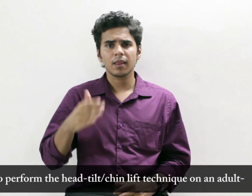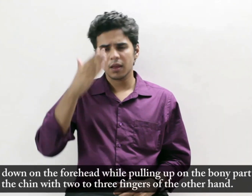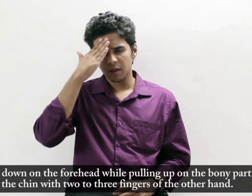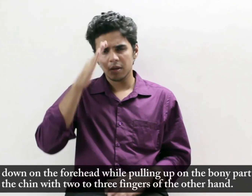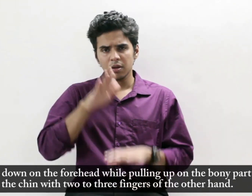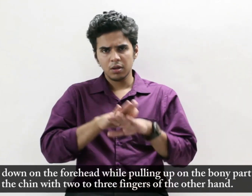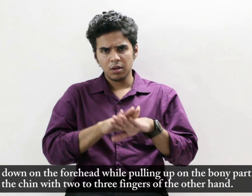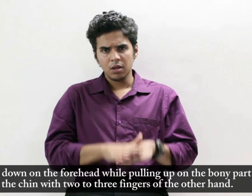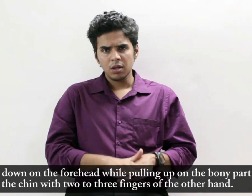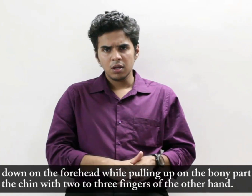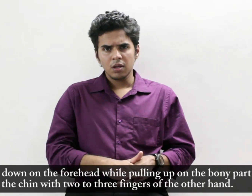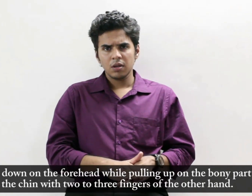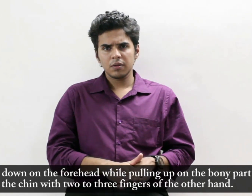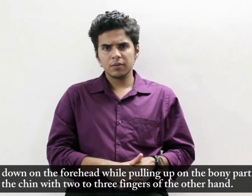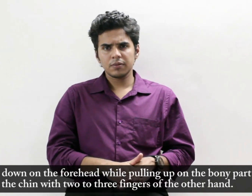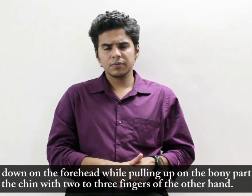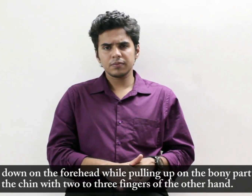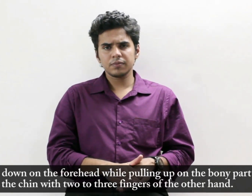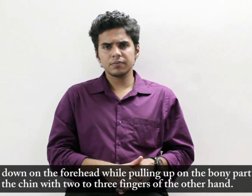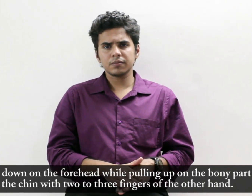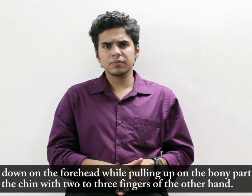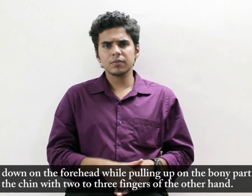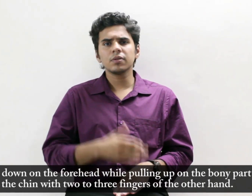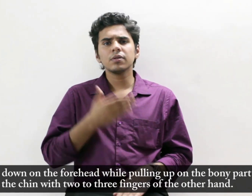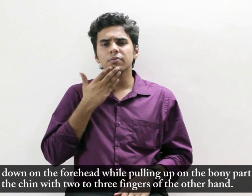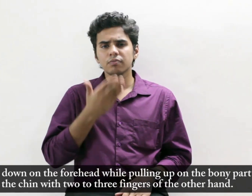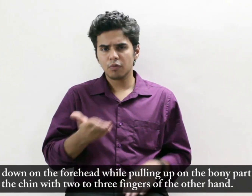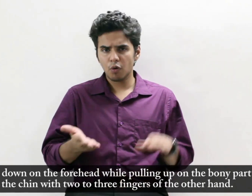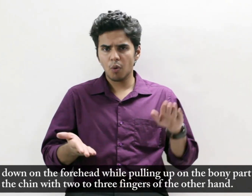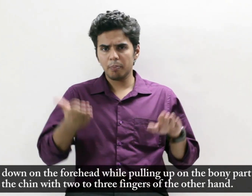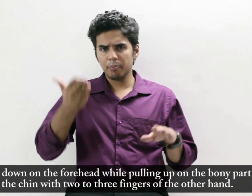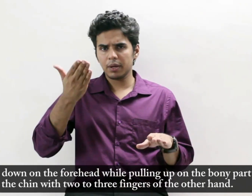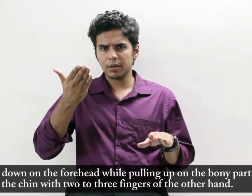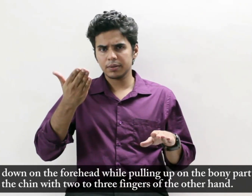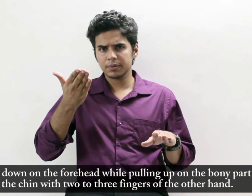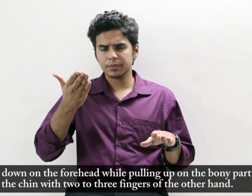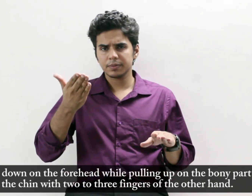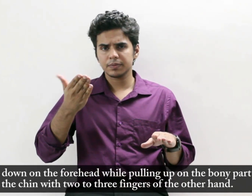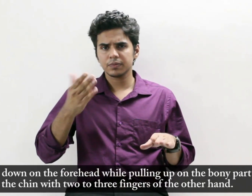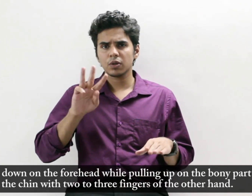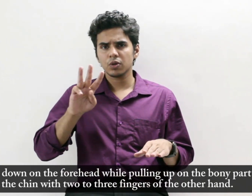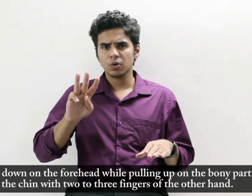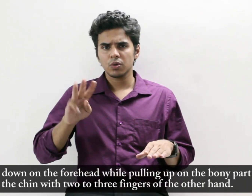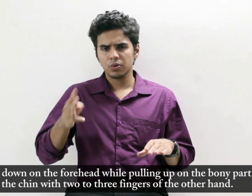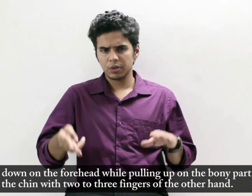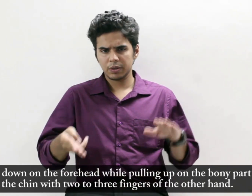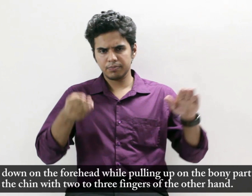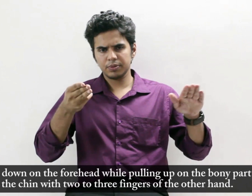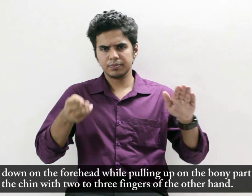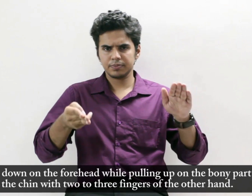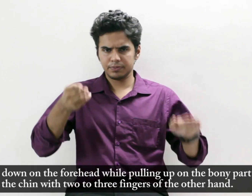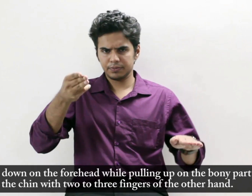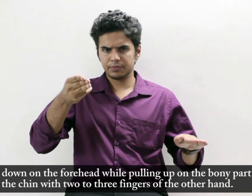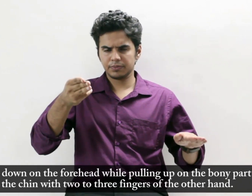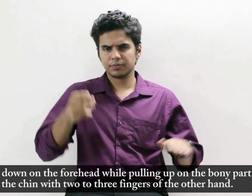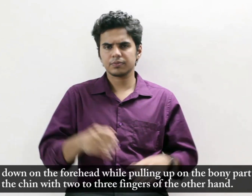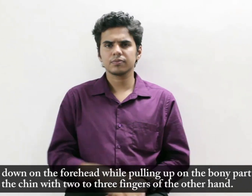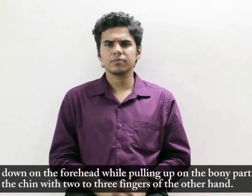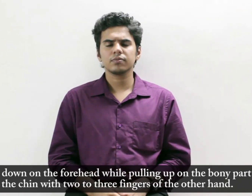press down on the forehead while pulling up on the bony part of the chin with 2 or 3 fingers of the other